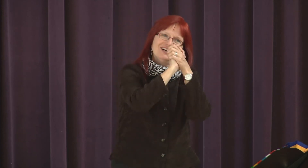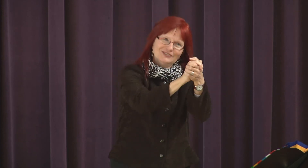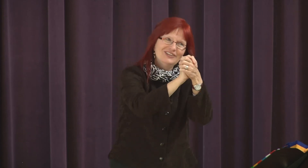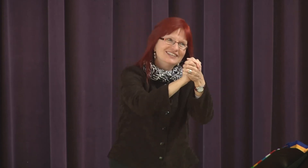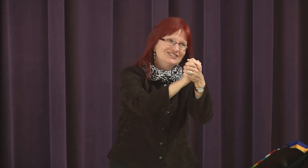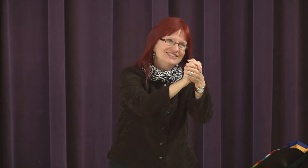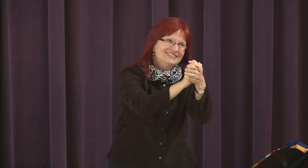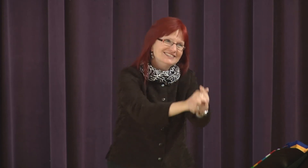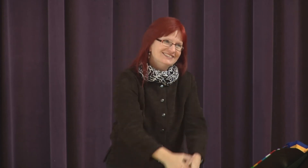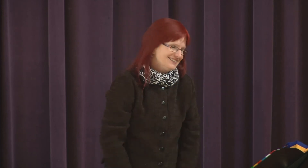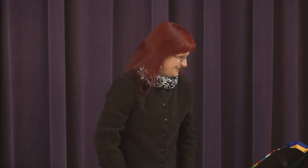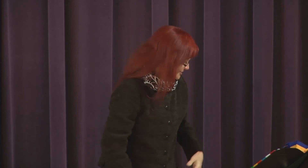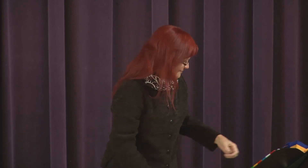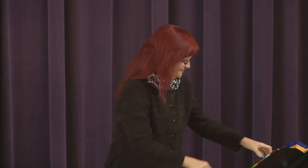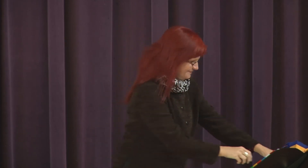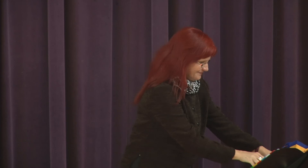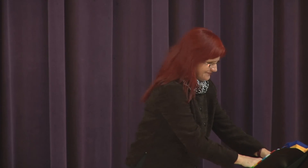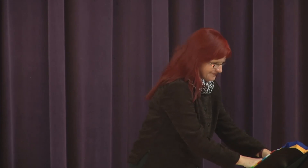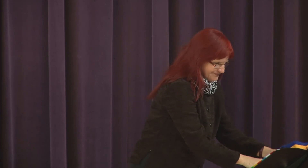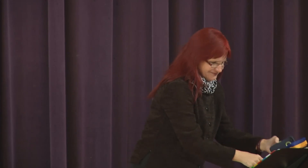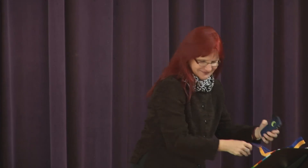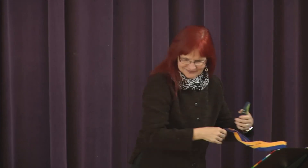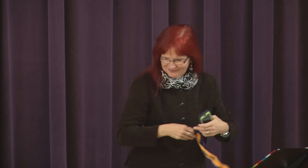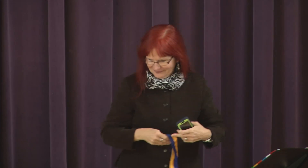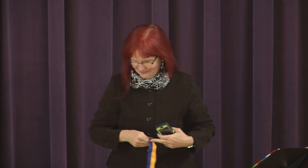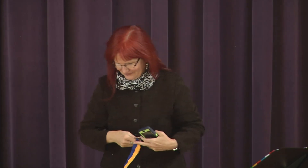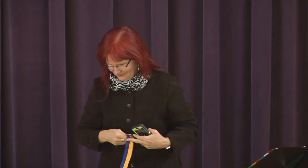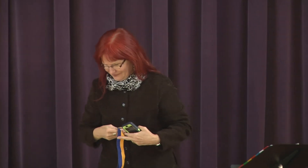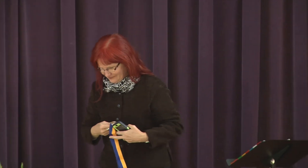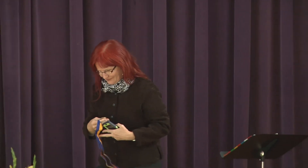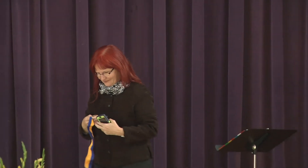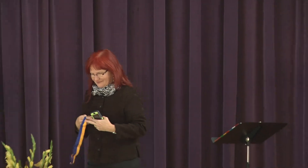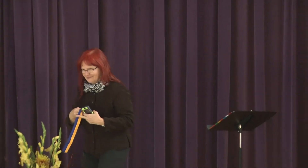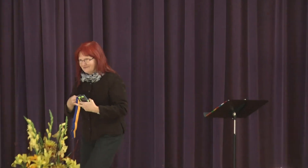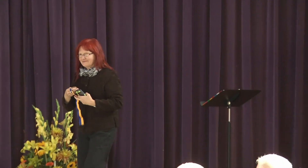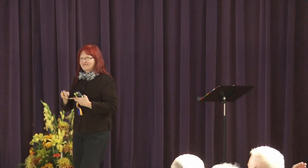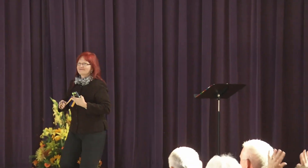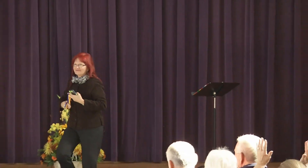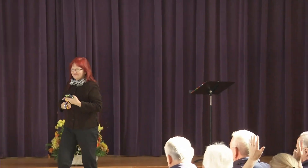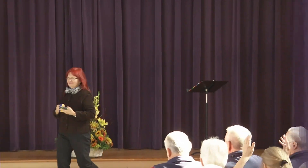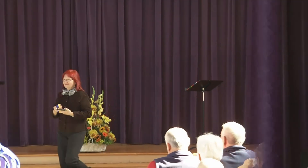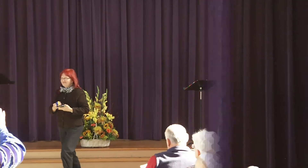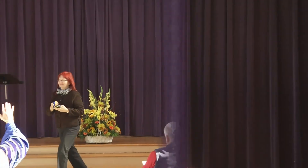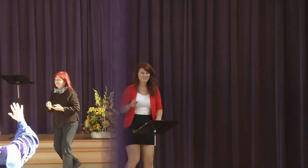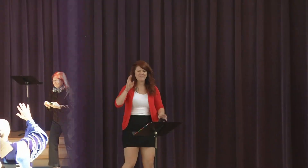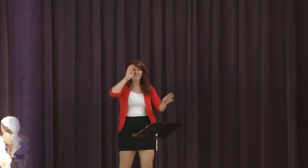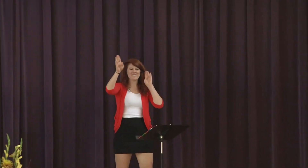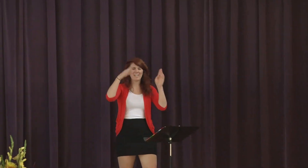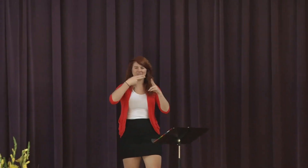touched and that they were wearing them. So I do want to congratulate all of you today for receiving yours.